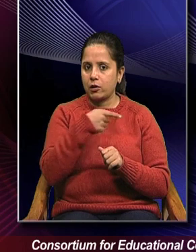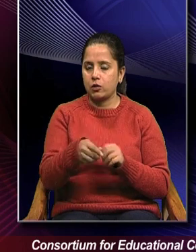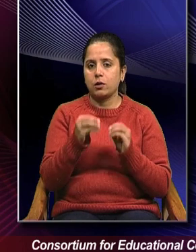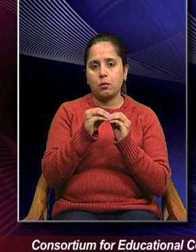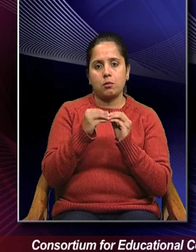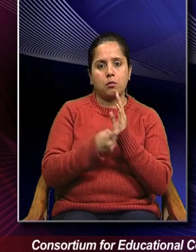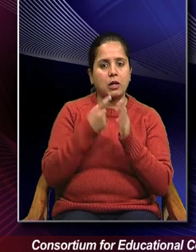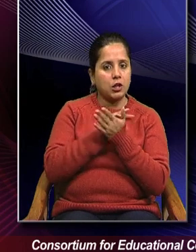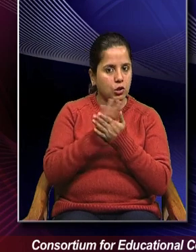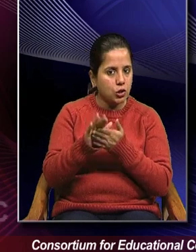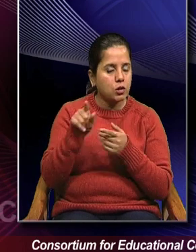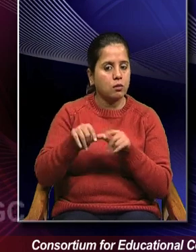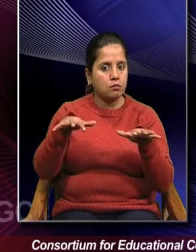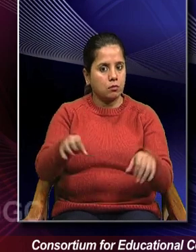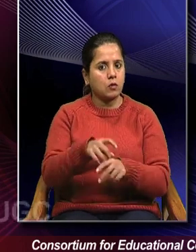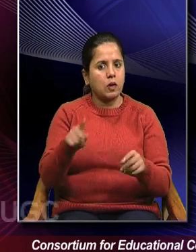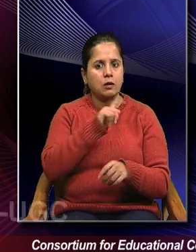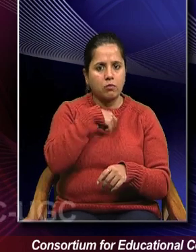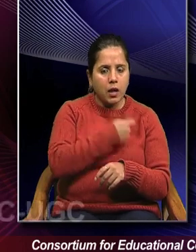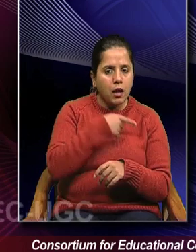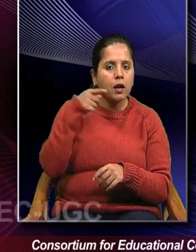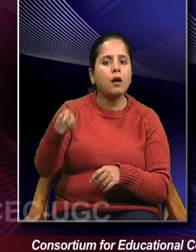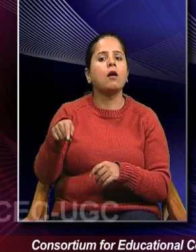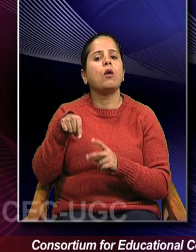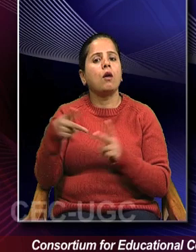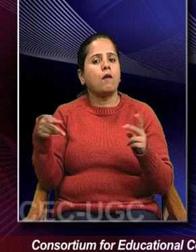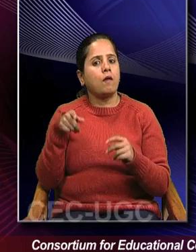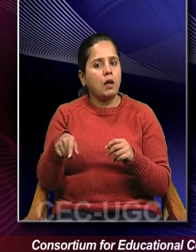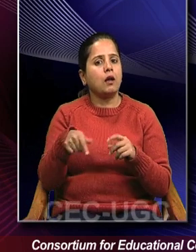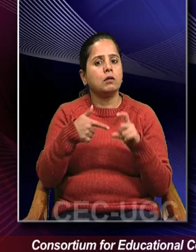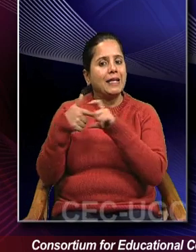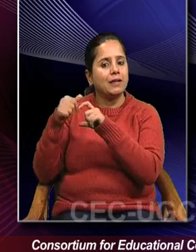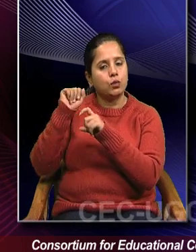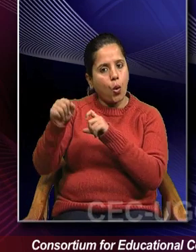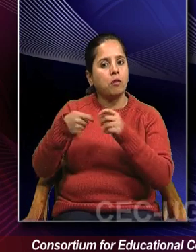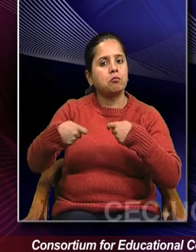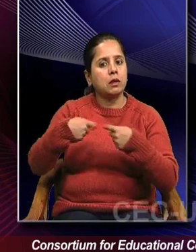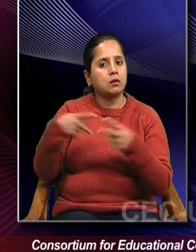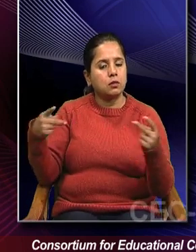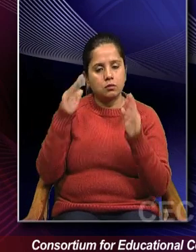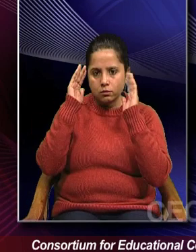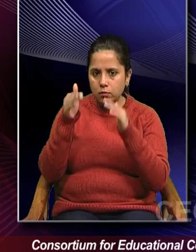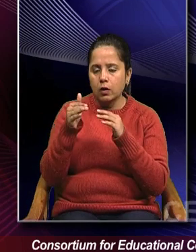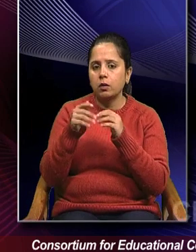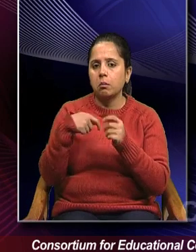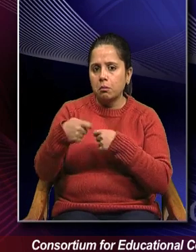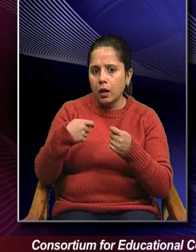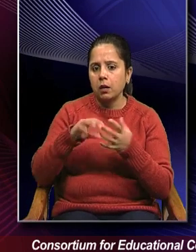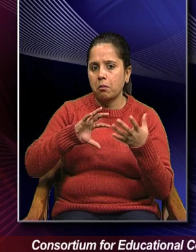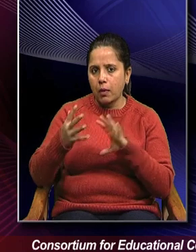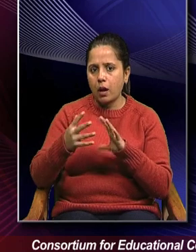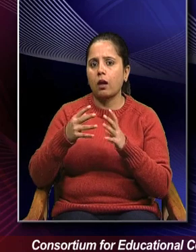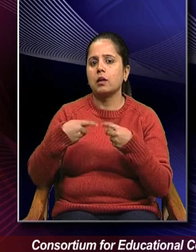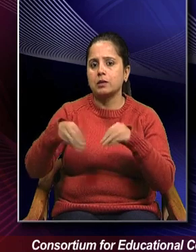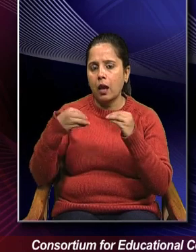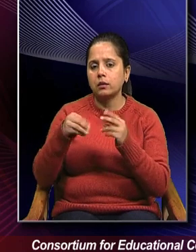Empire, and he has argued that the Spain and Britain, they focused on trade in the East, on the settlement and production in the West, and